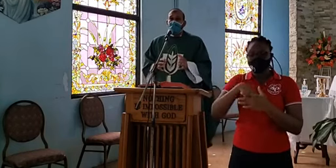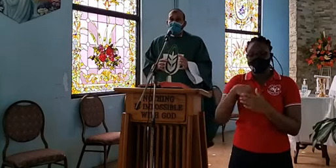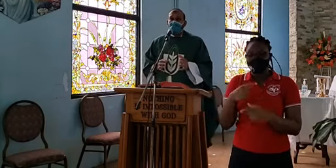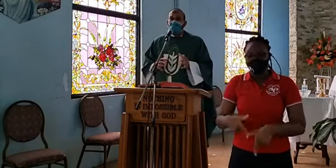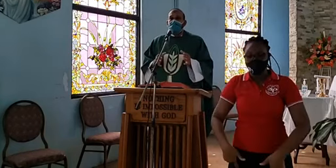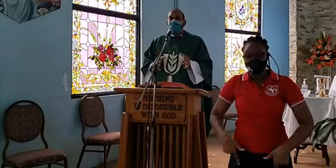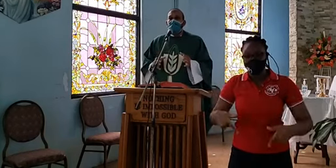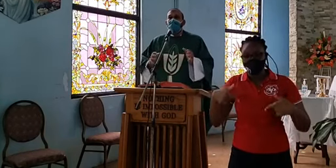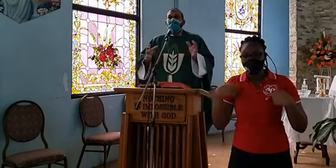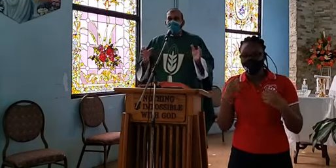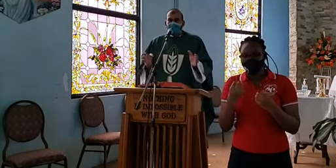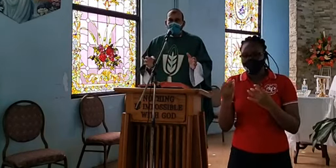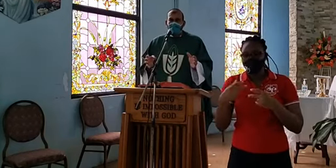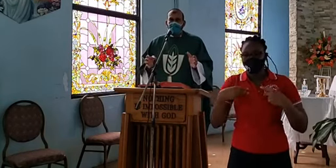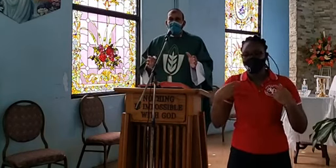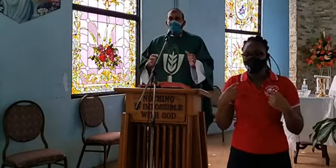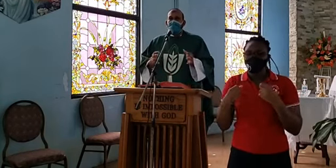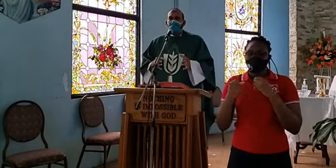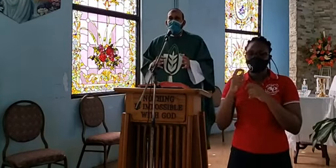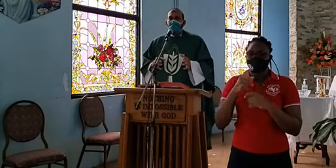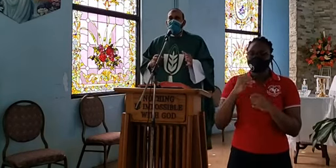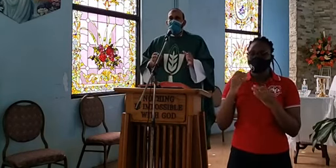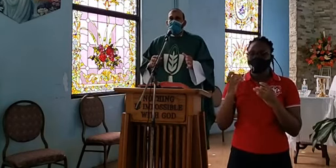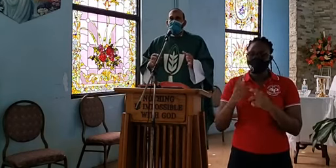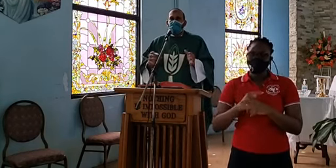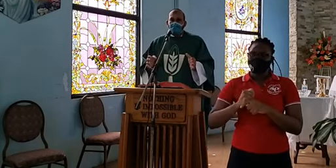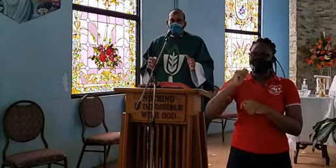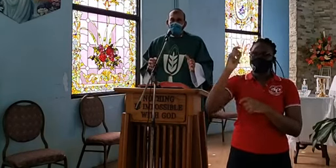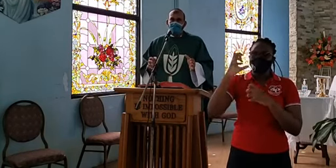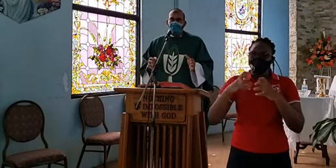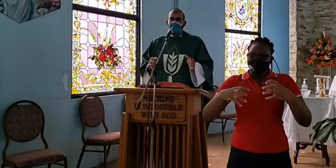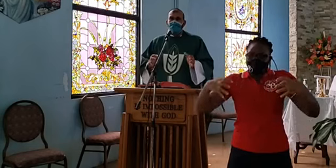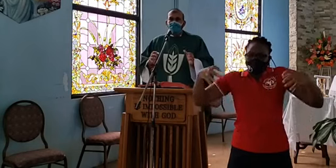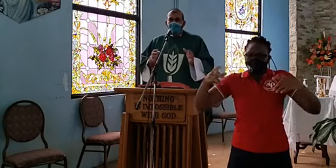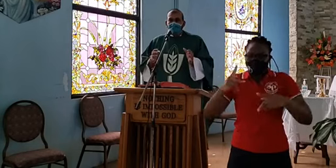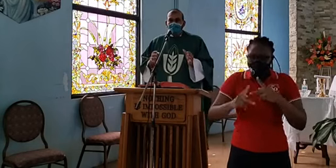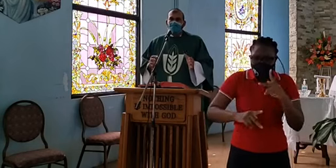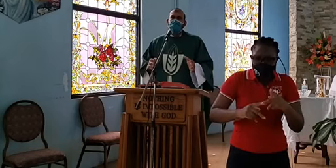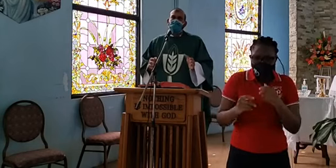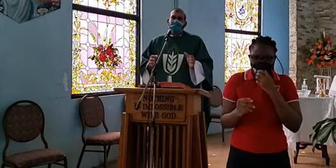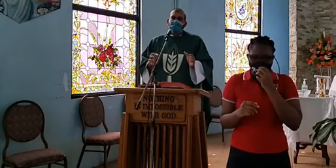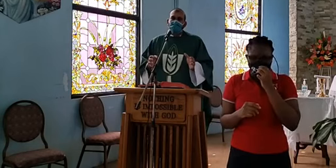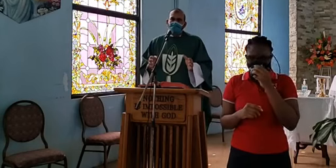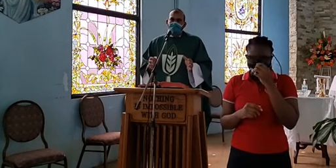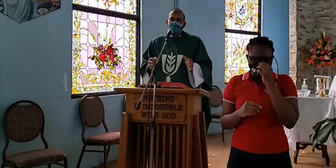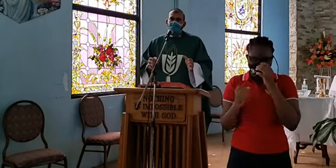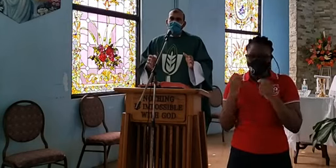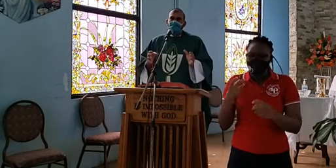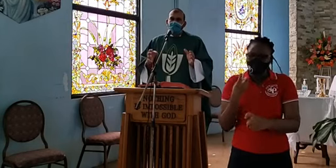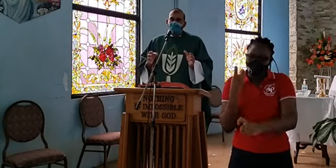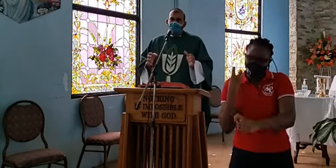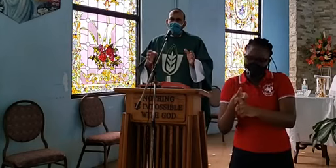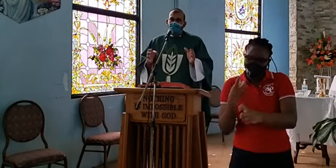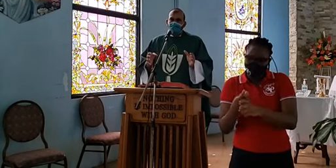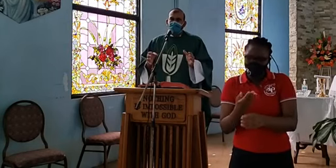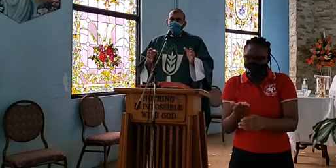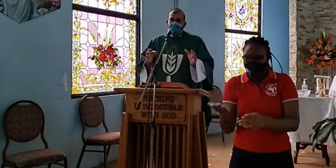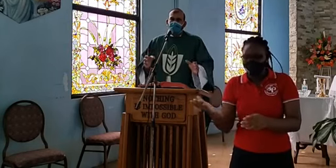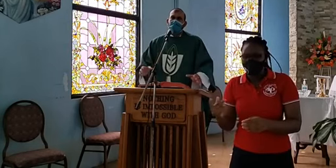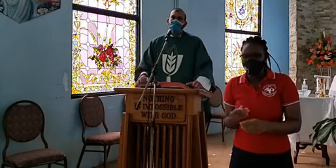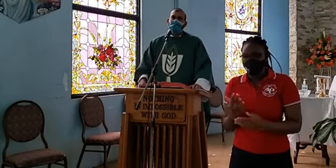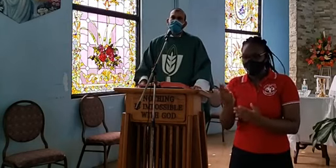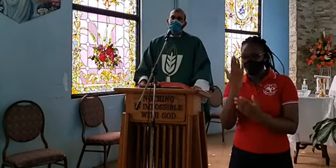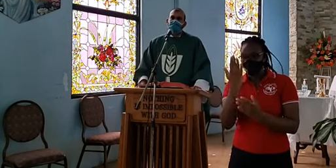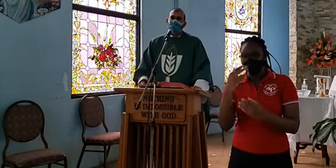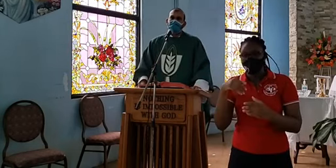you may have many Goliaths. You may have many giants, many difficult things you have to face in